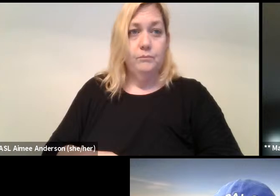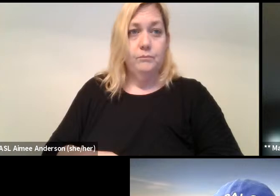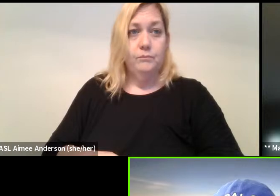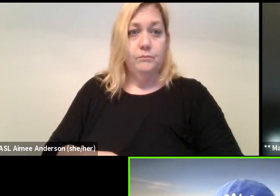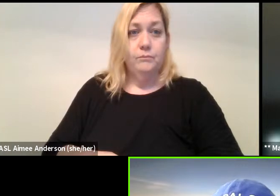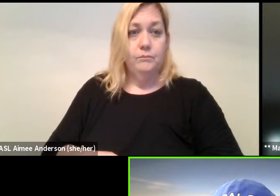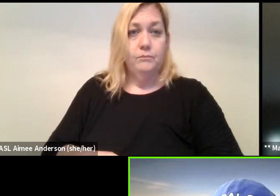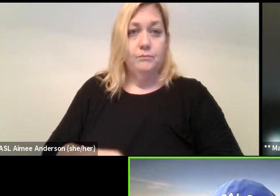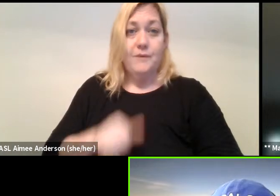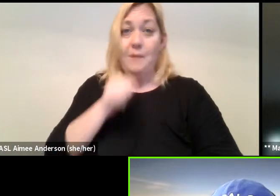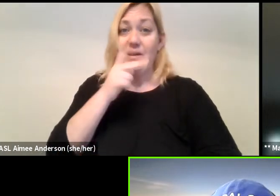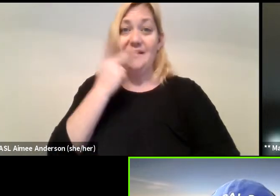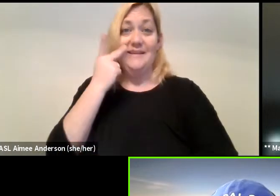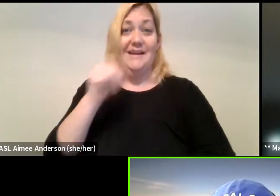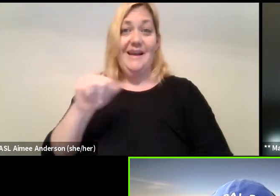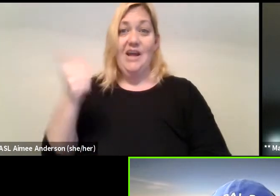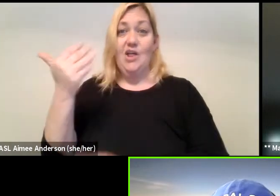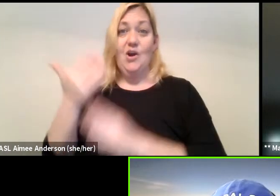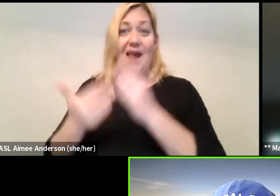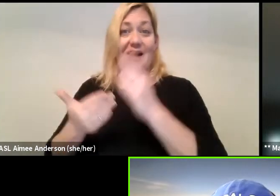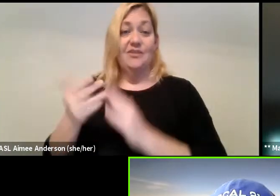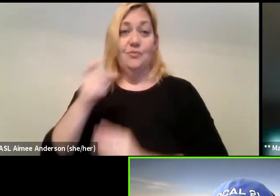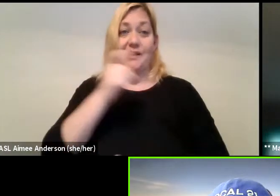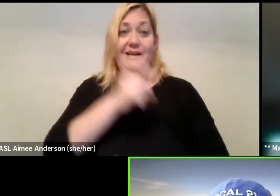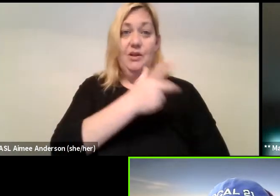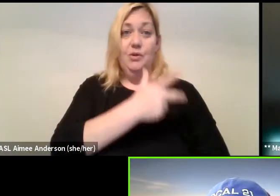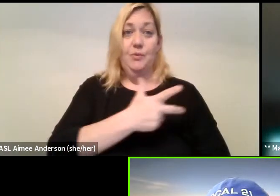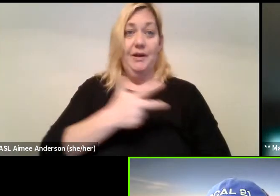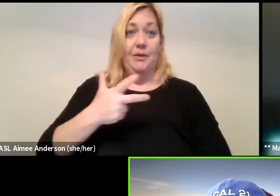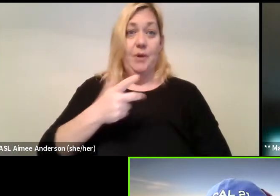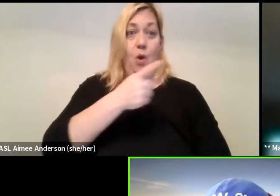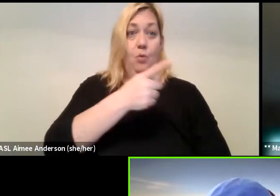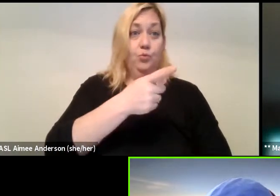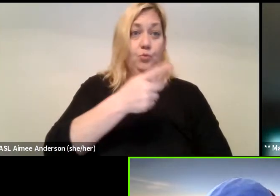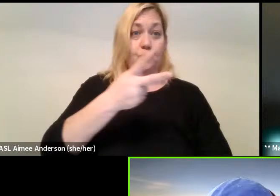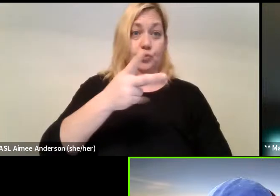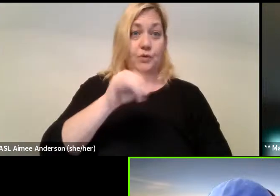I'm not seeing any other hands. Oh, Yes, Mr. sir. Dabur.